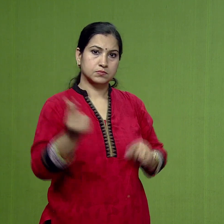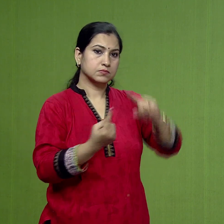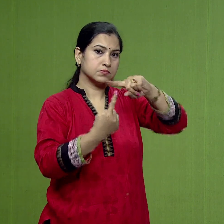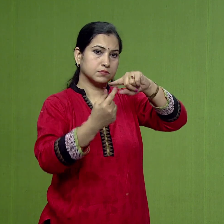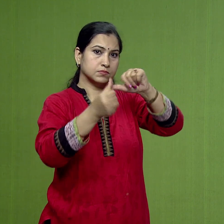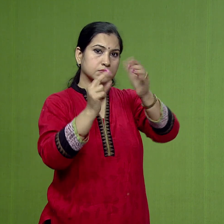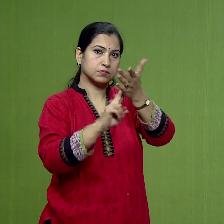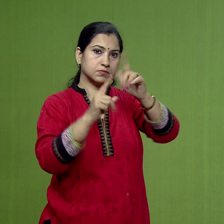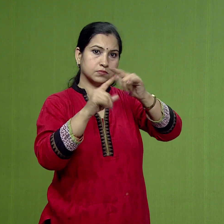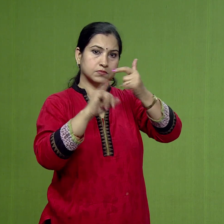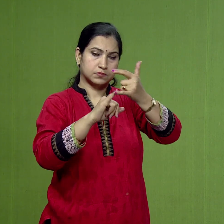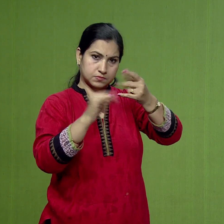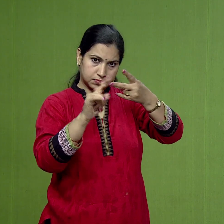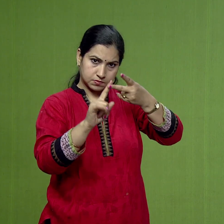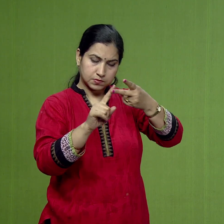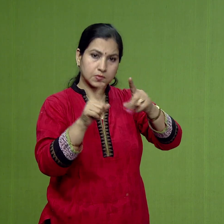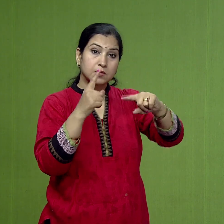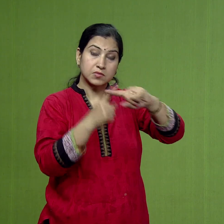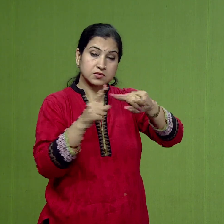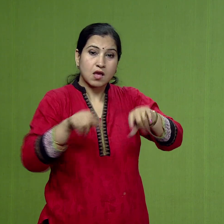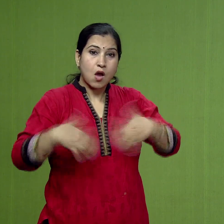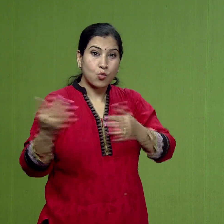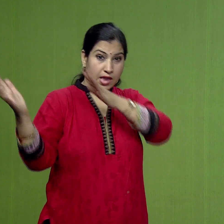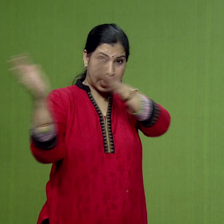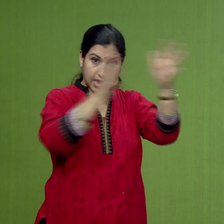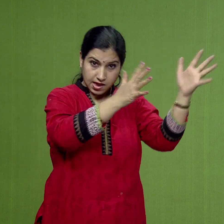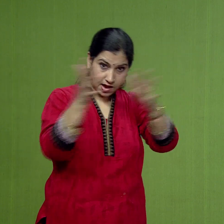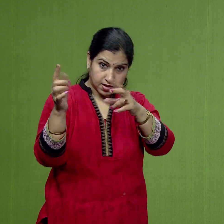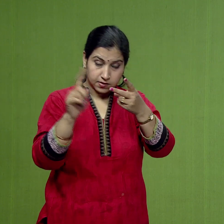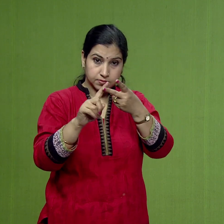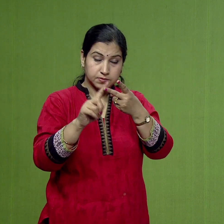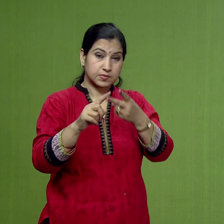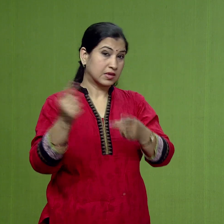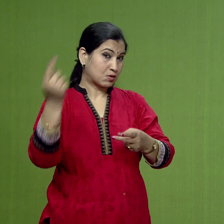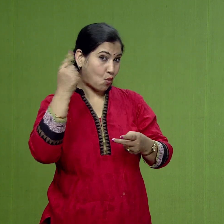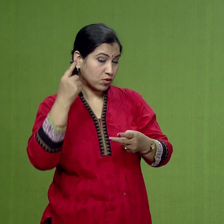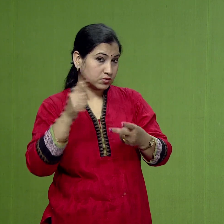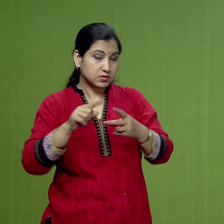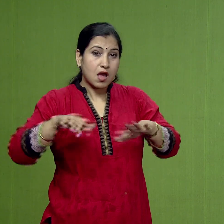and how air and noise pollution is affecting our environment and health.